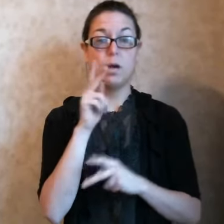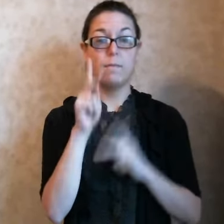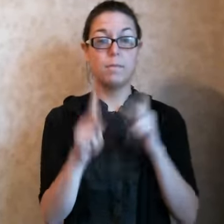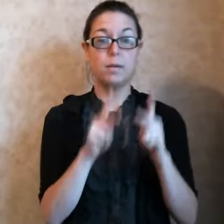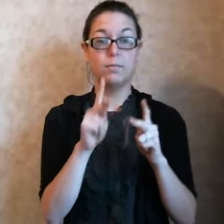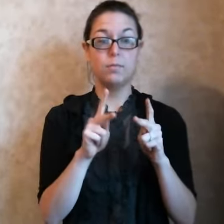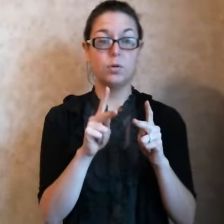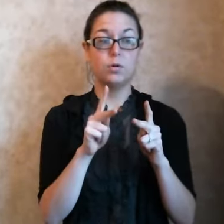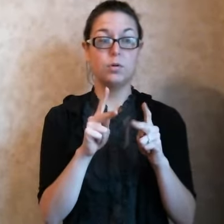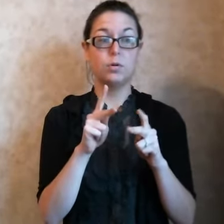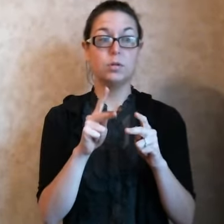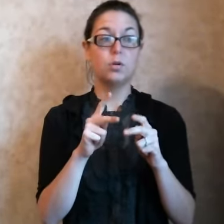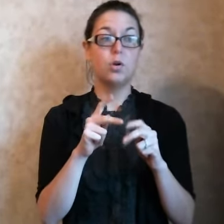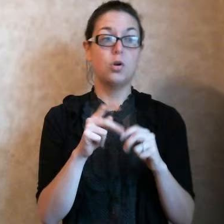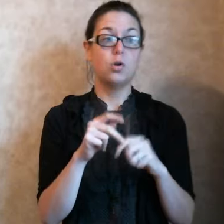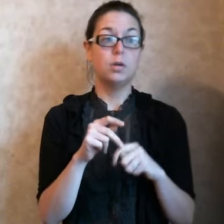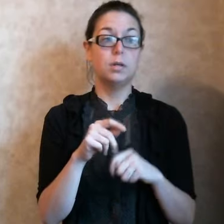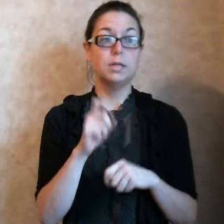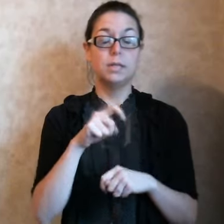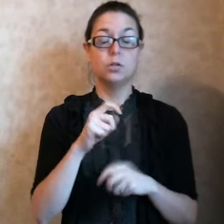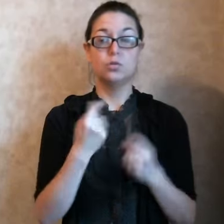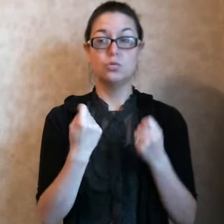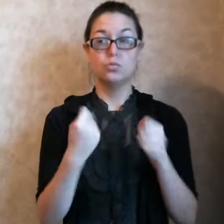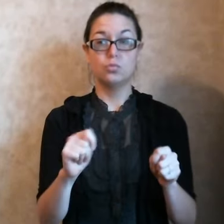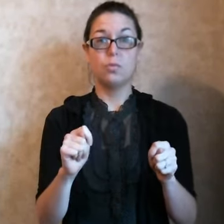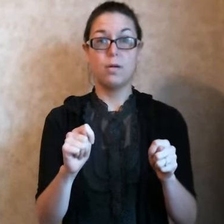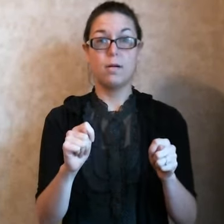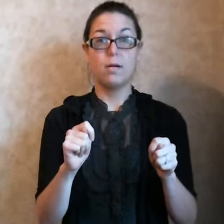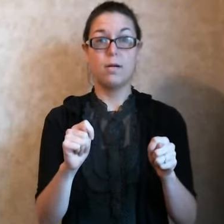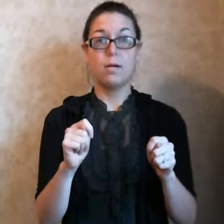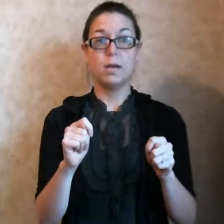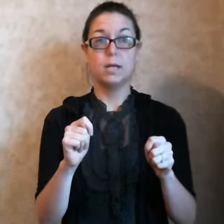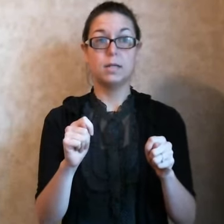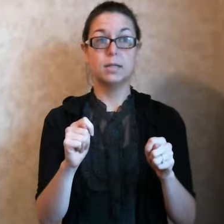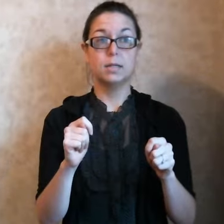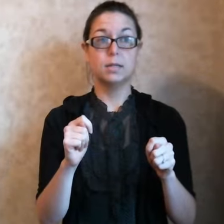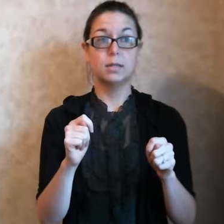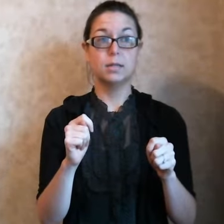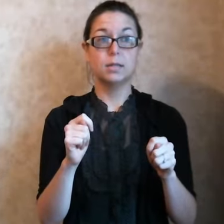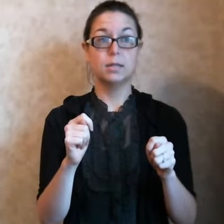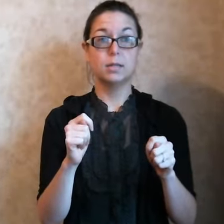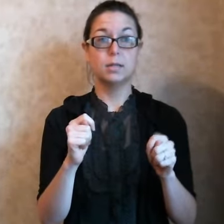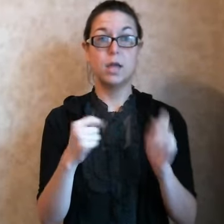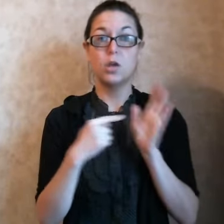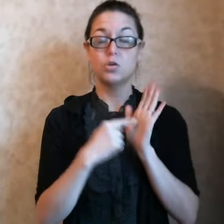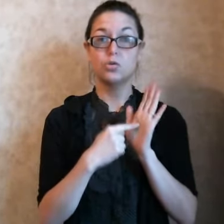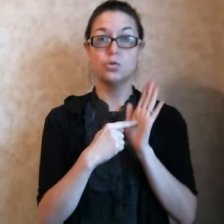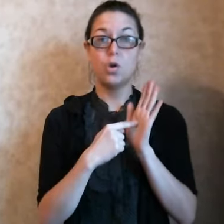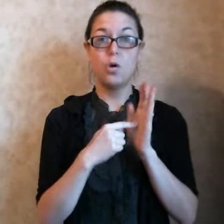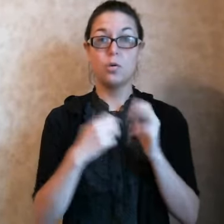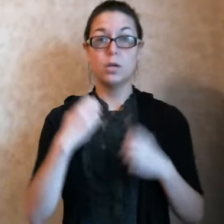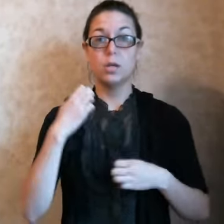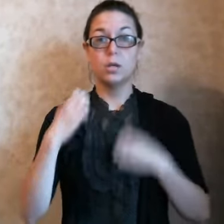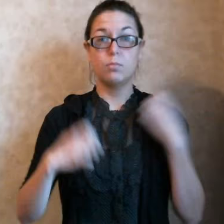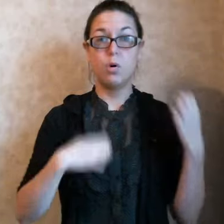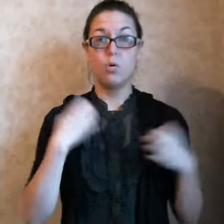is a lot harder to do if you're cueing because it only has to do with the placement